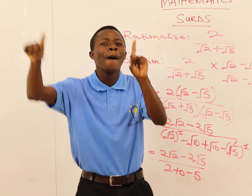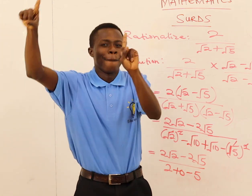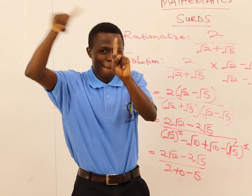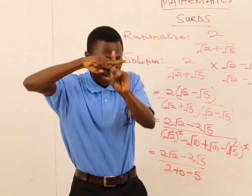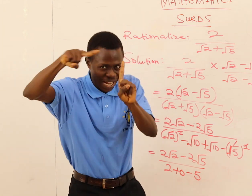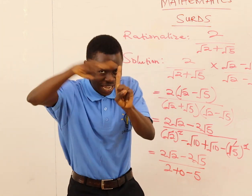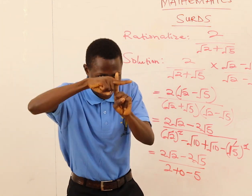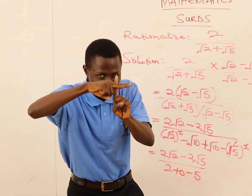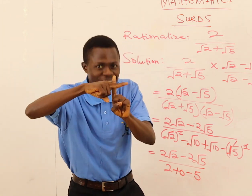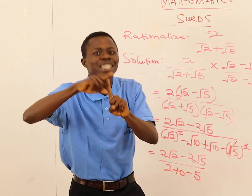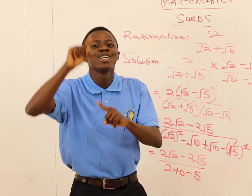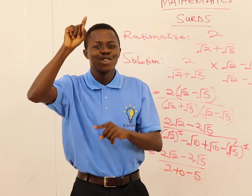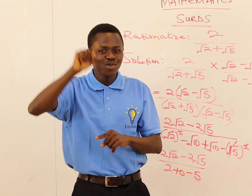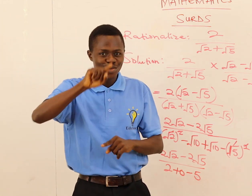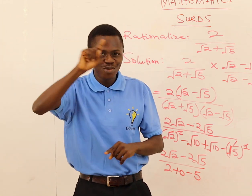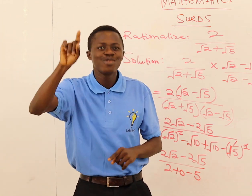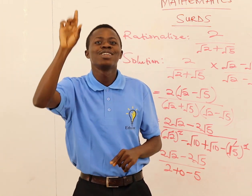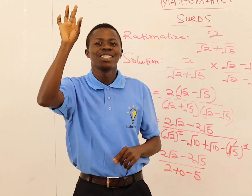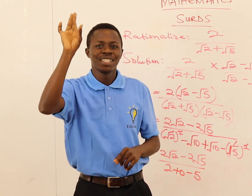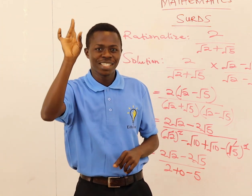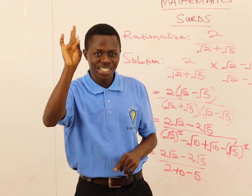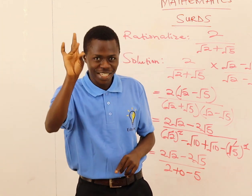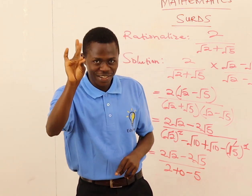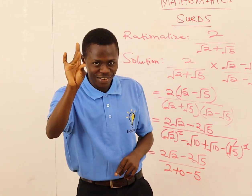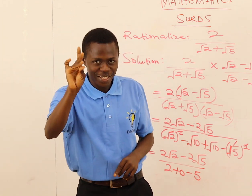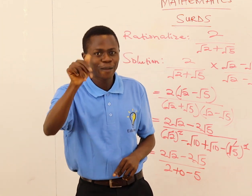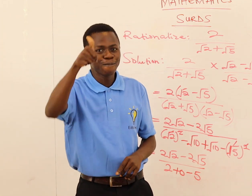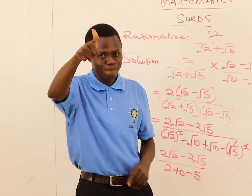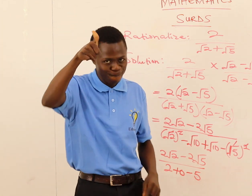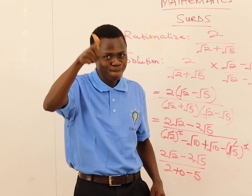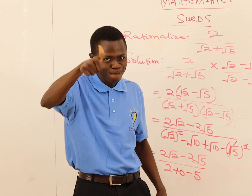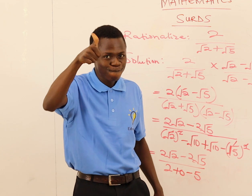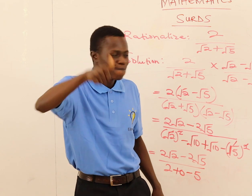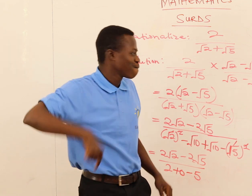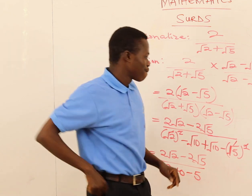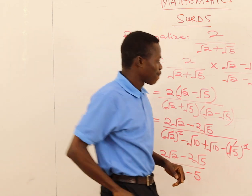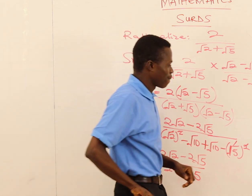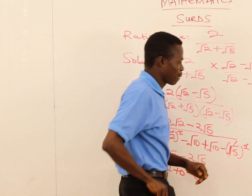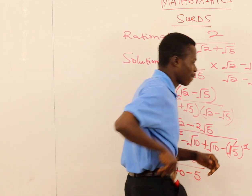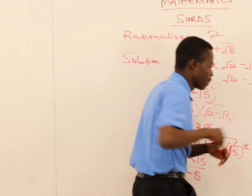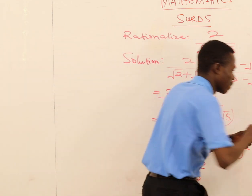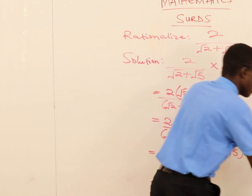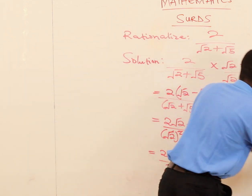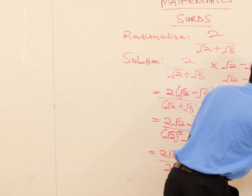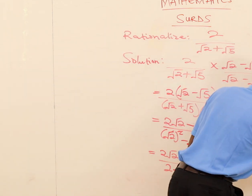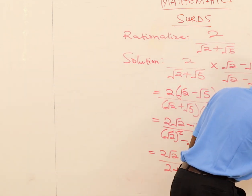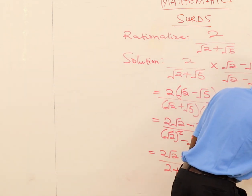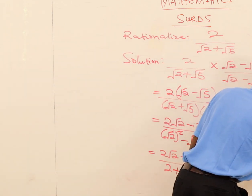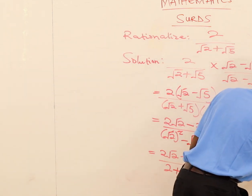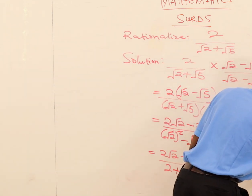Yes, you are right. The answer would be square root of 2 plus square root of 7. That will be the